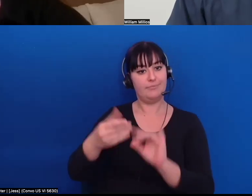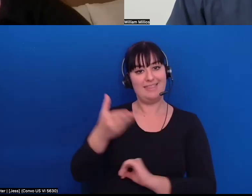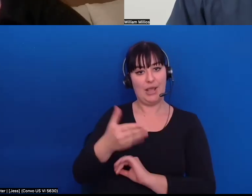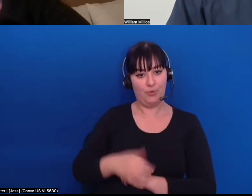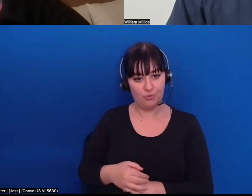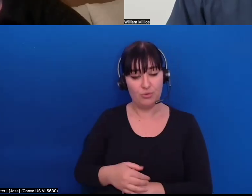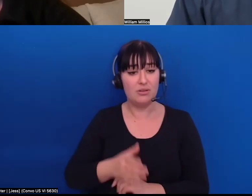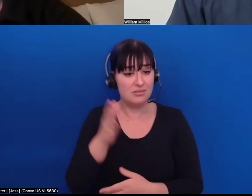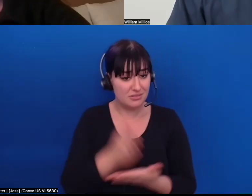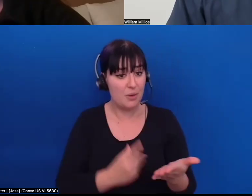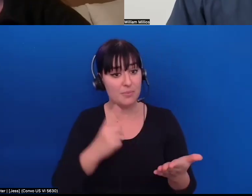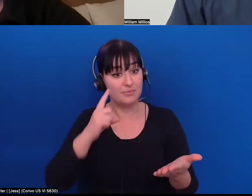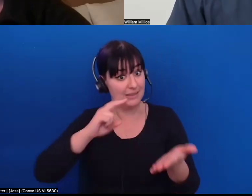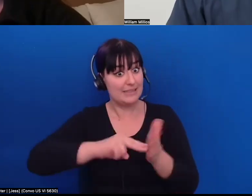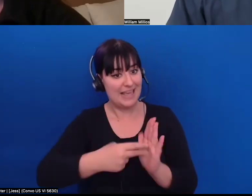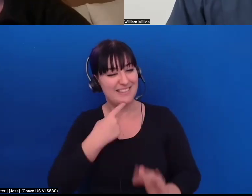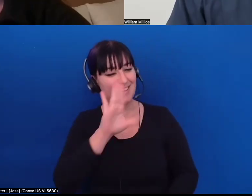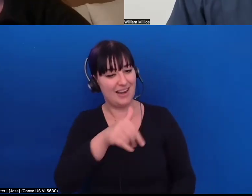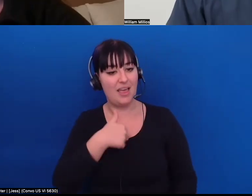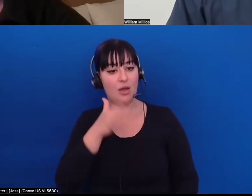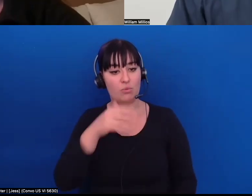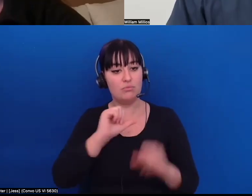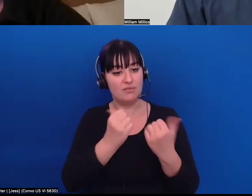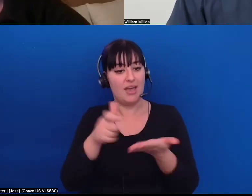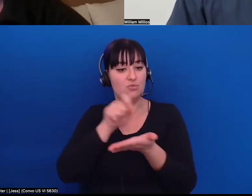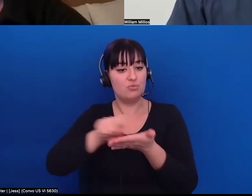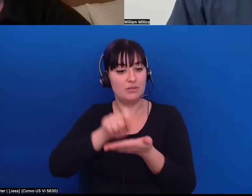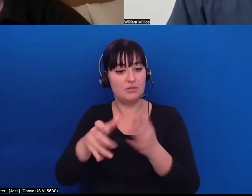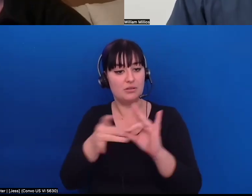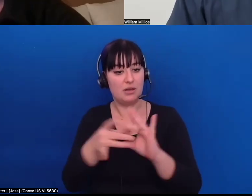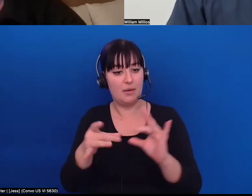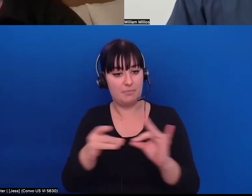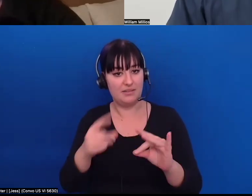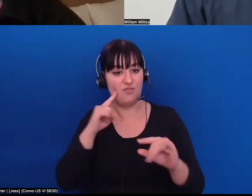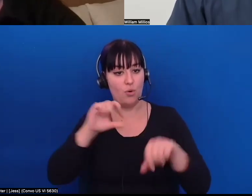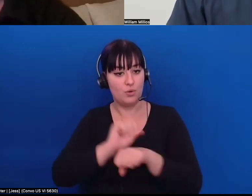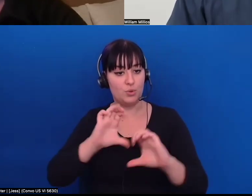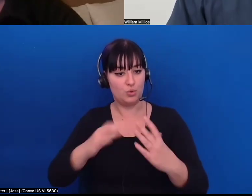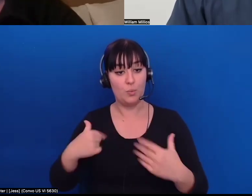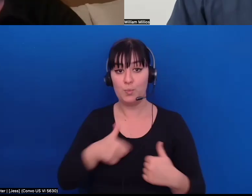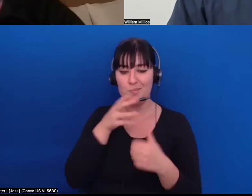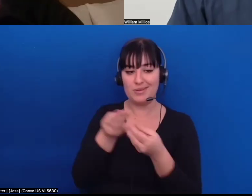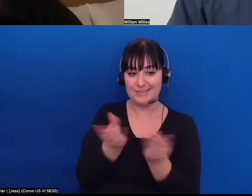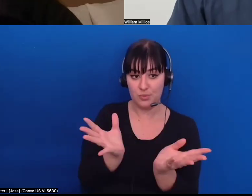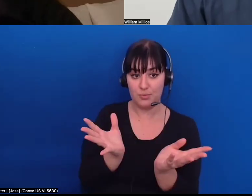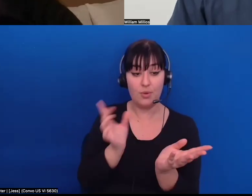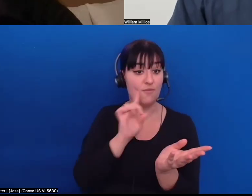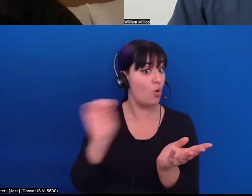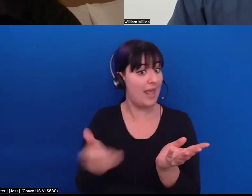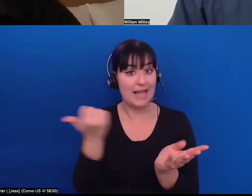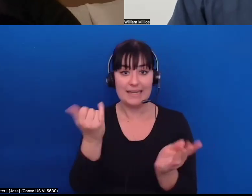intent to provide some written comments to the work group that we'll distribute as well, for any individual or